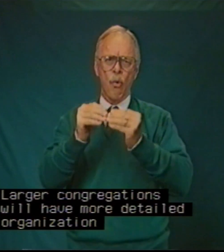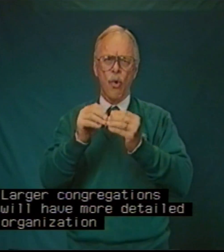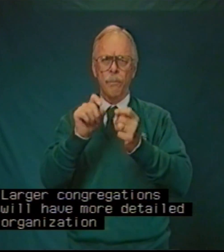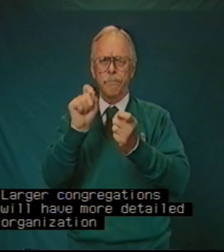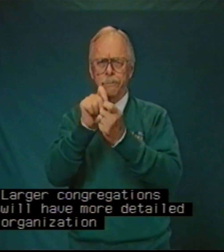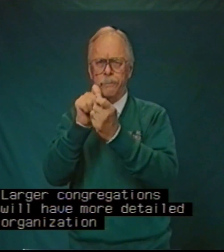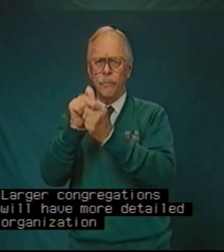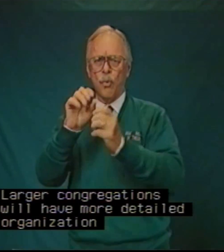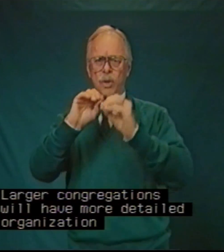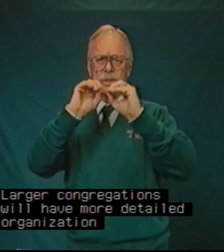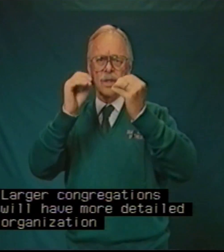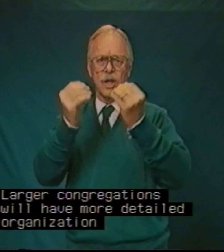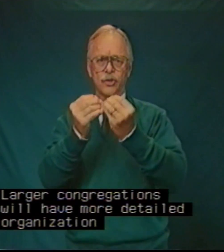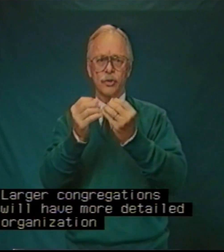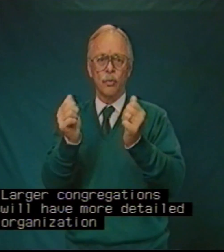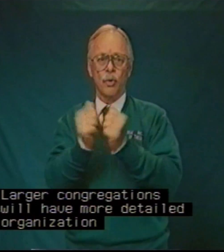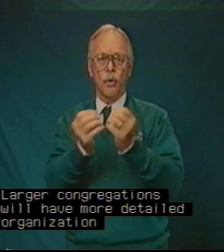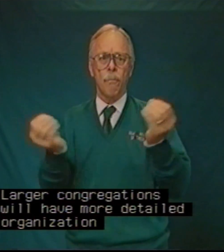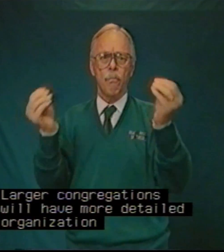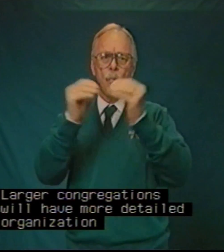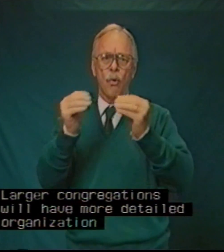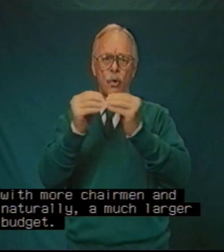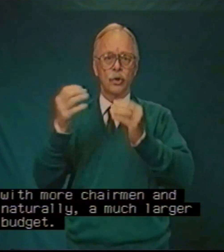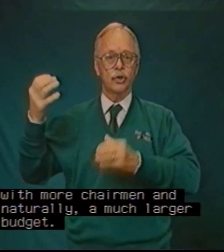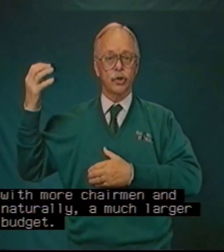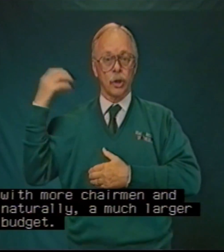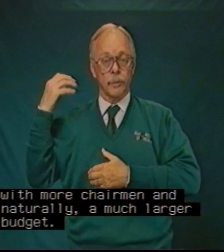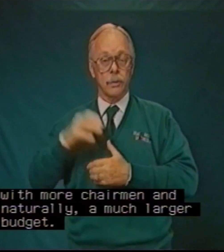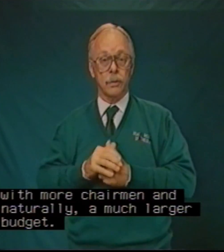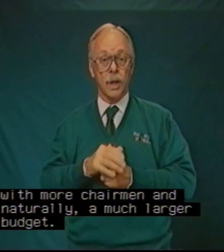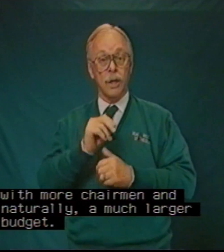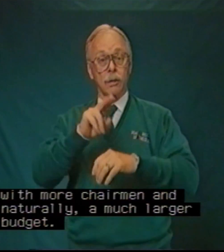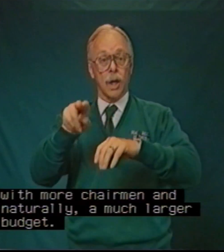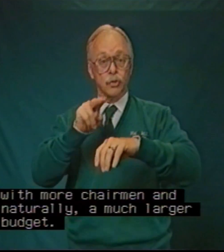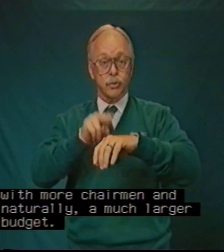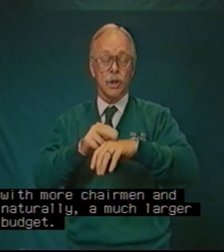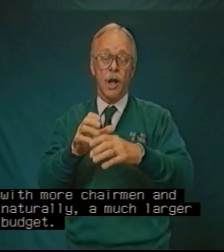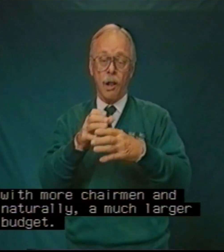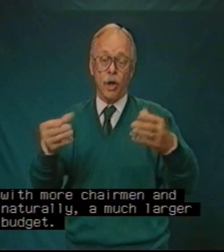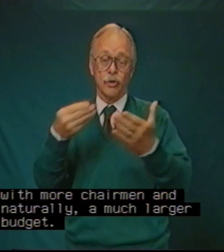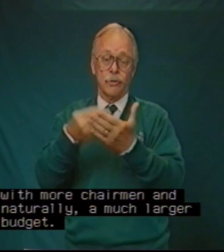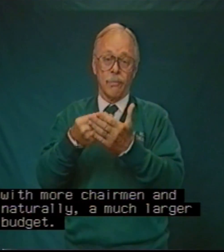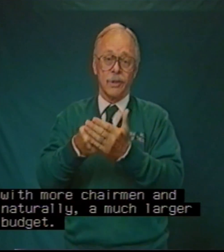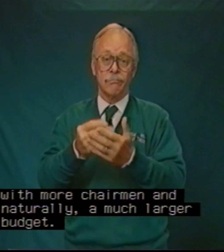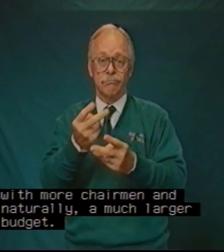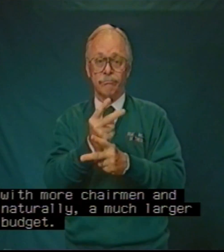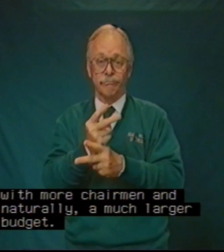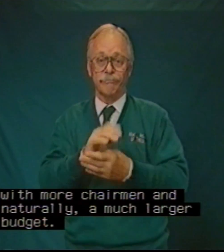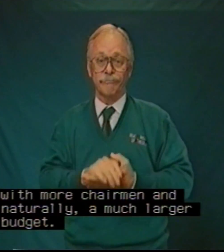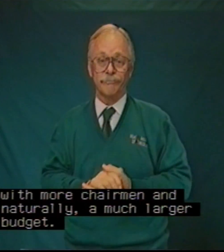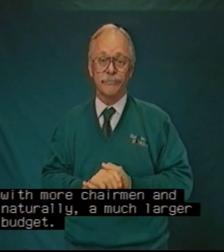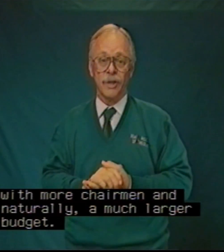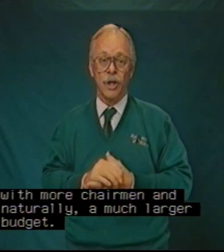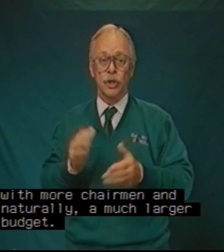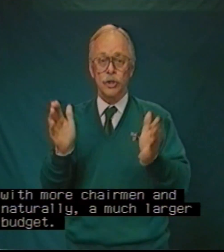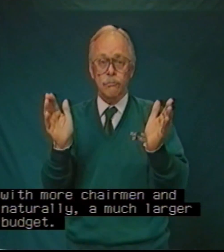more detailed organization with more chairmen and naturally a much larger budget. Small congregations